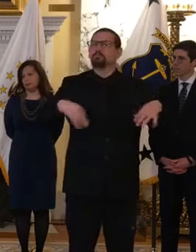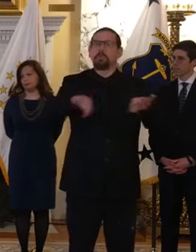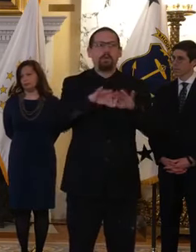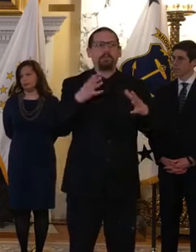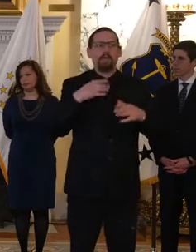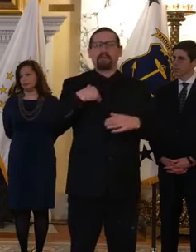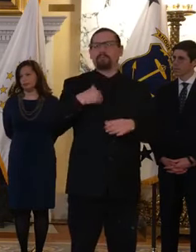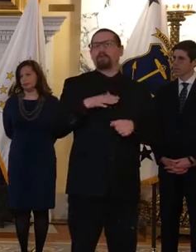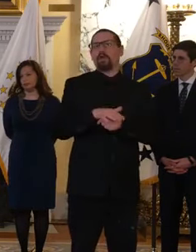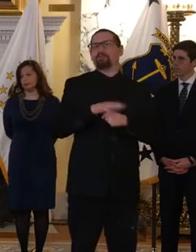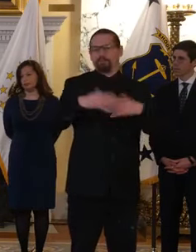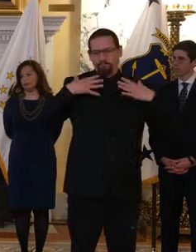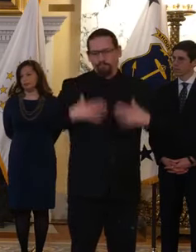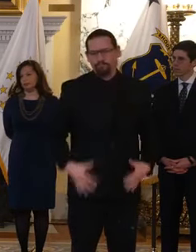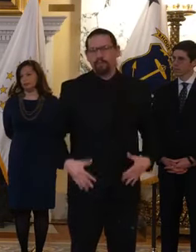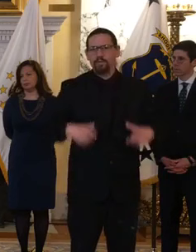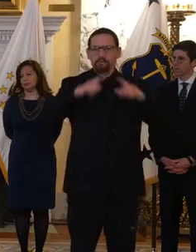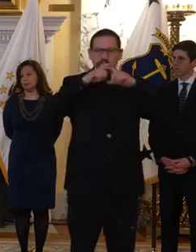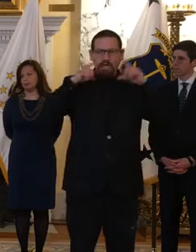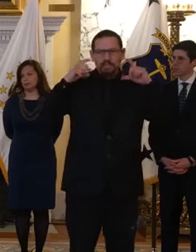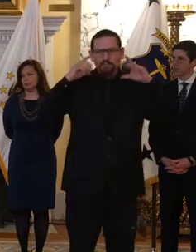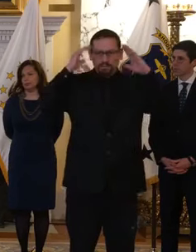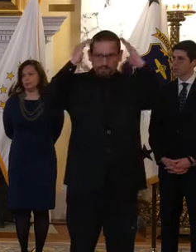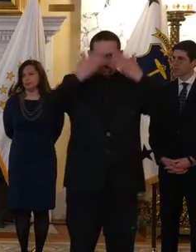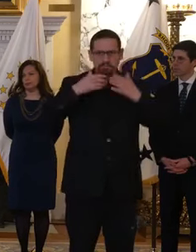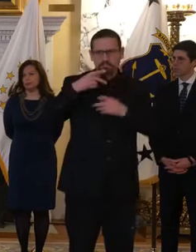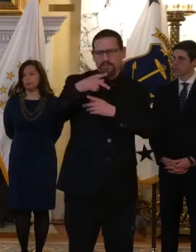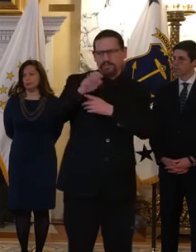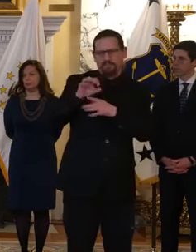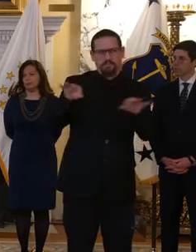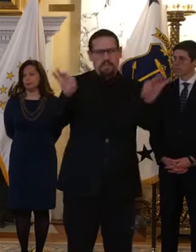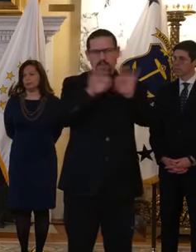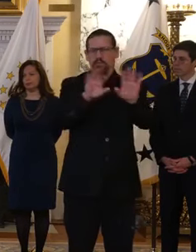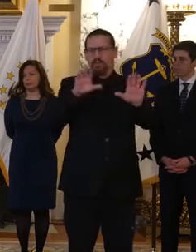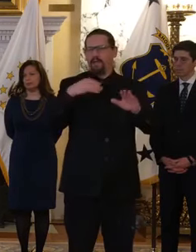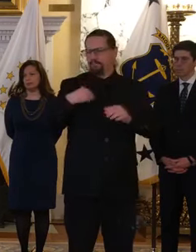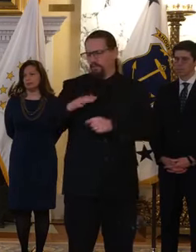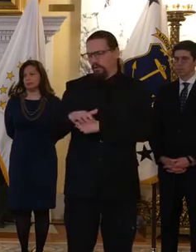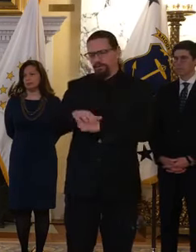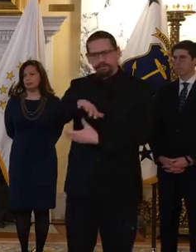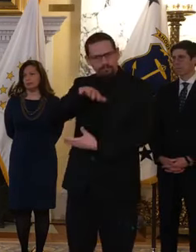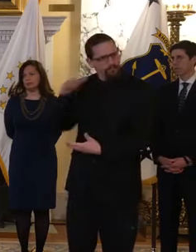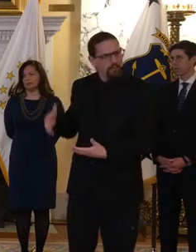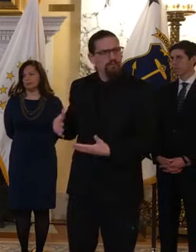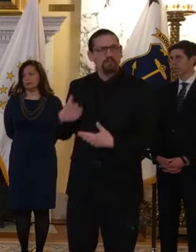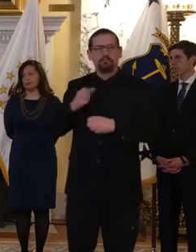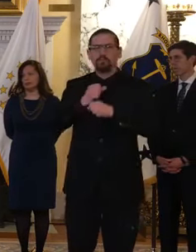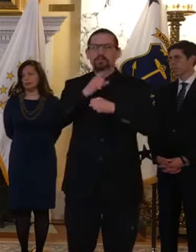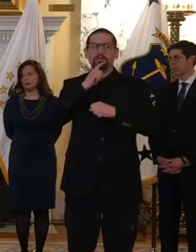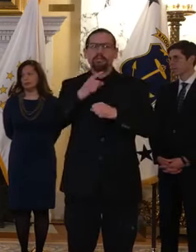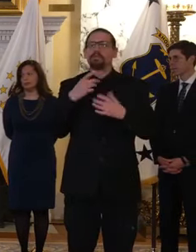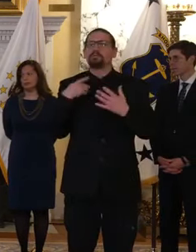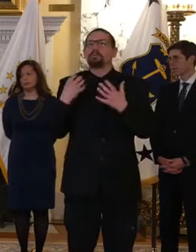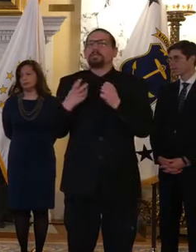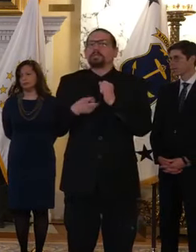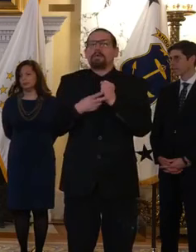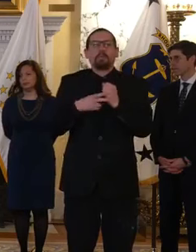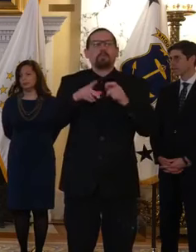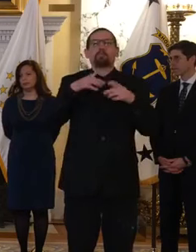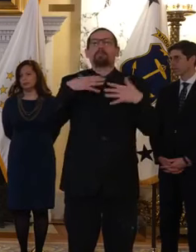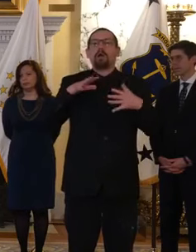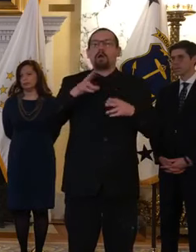then, making sure that people are protected is the priority. And using the conservation approaches that we all are taking is